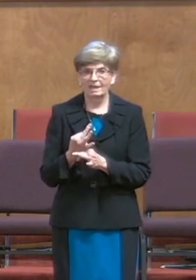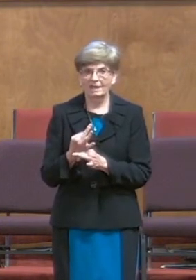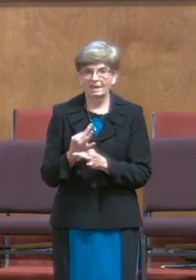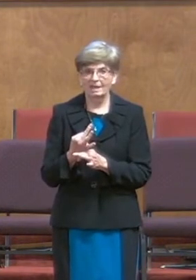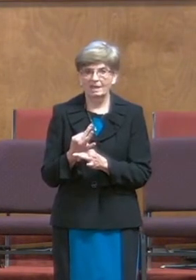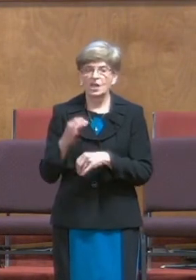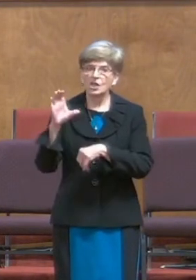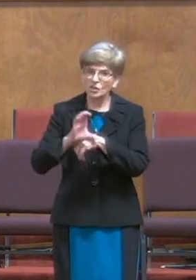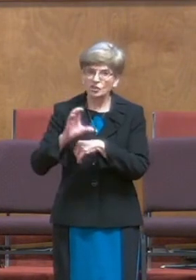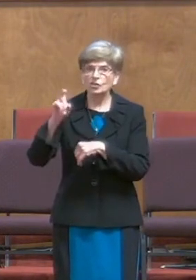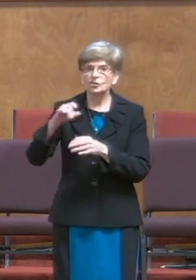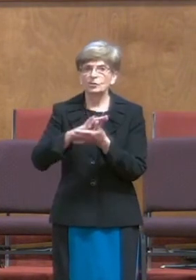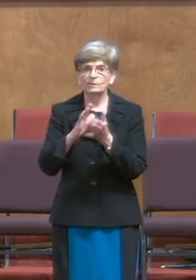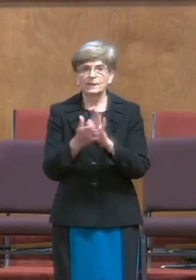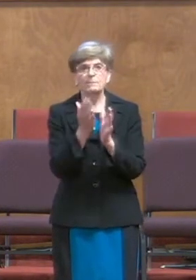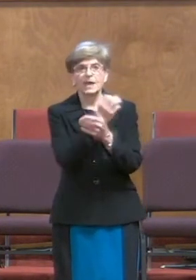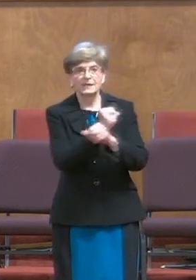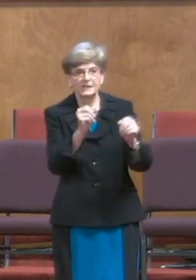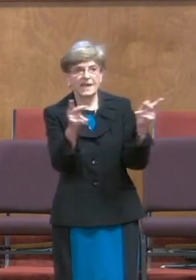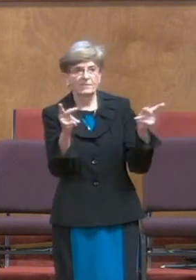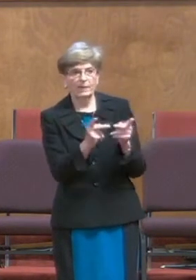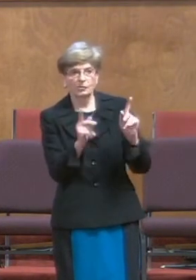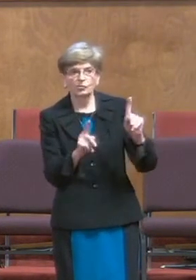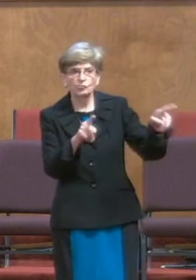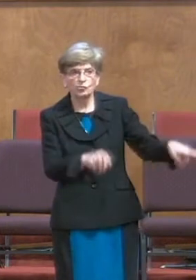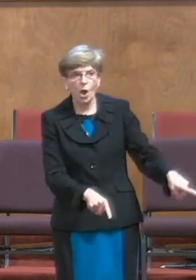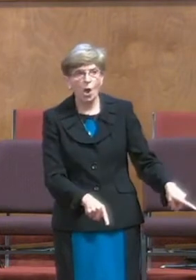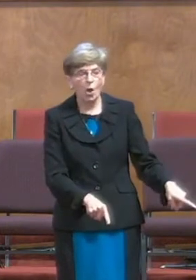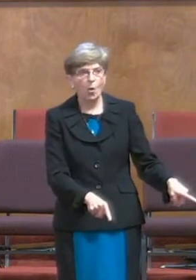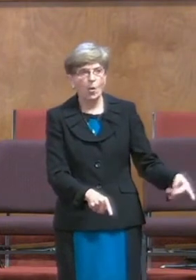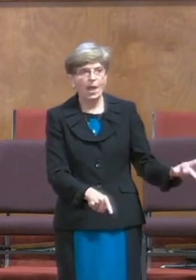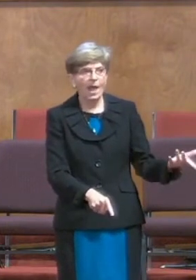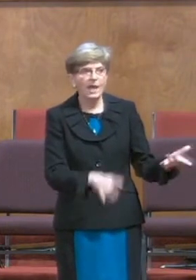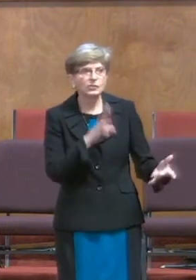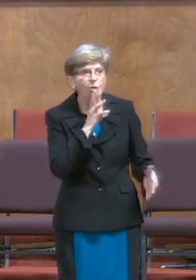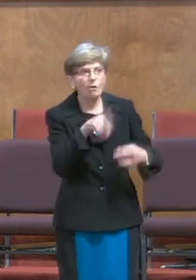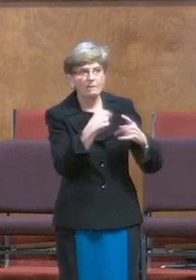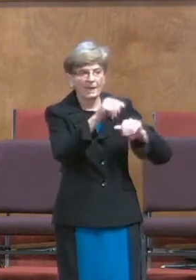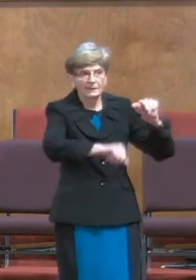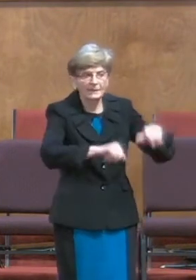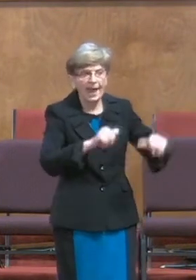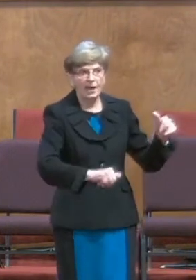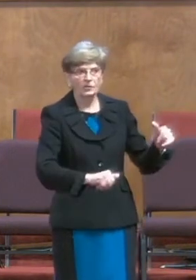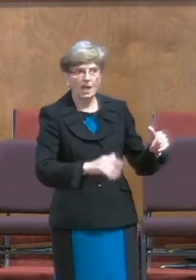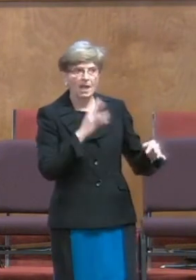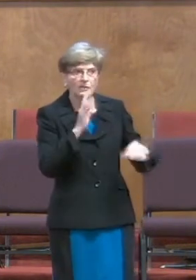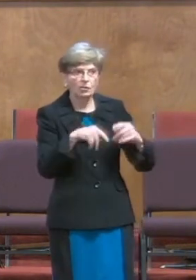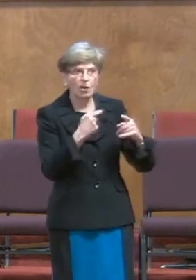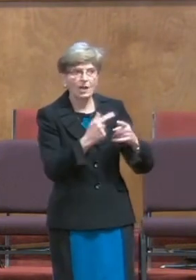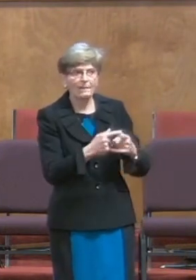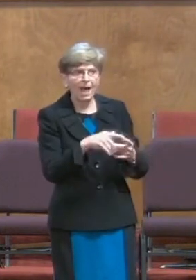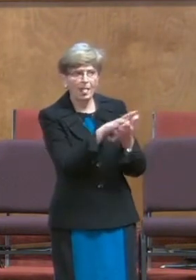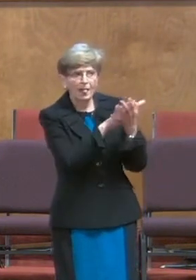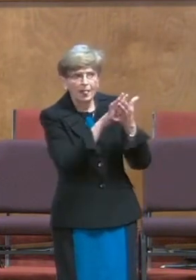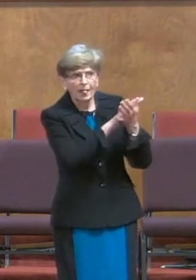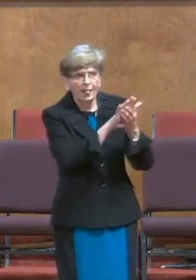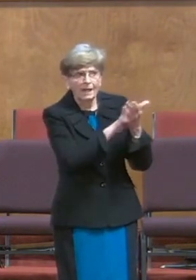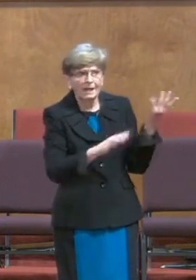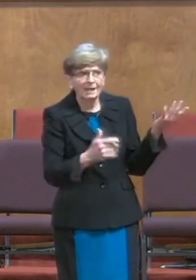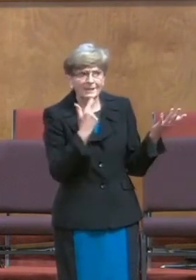a safe place to ask questions and to express doubts and to say, "I don't understand